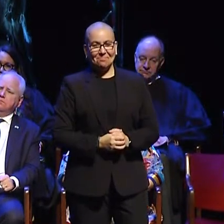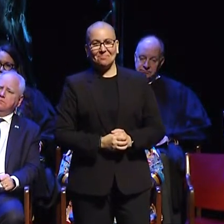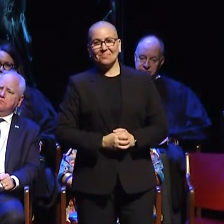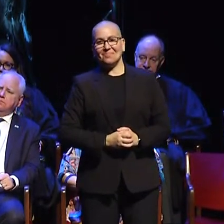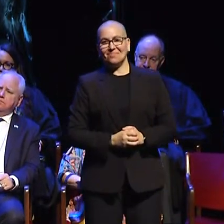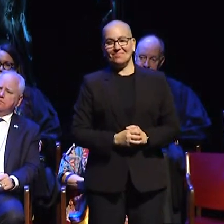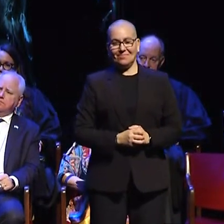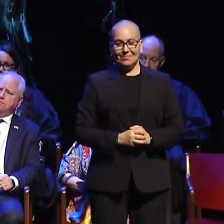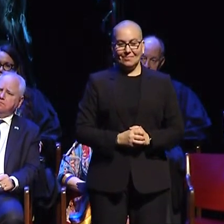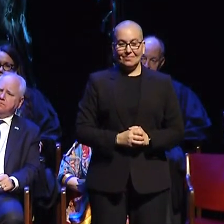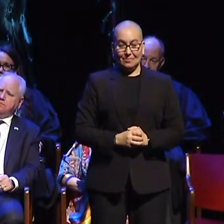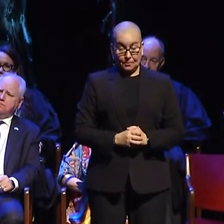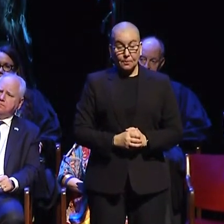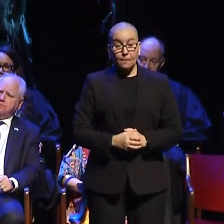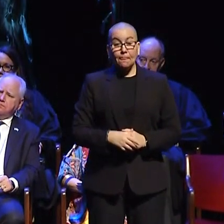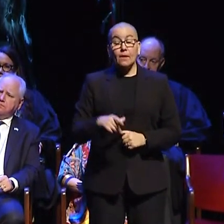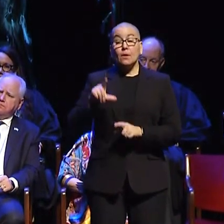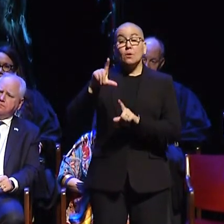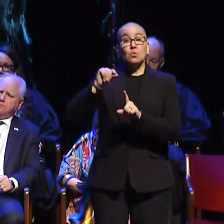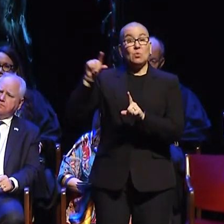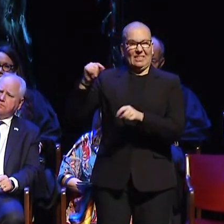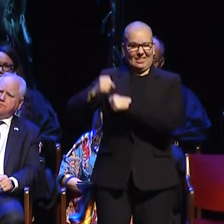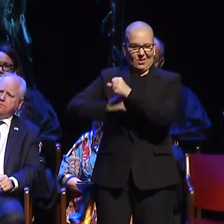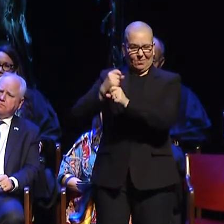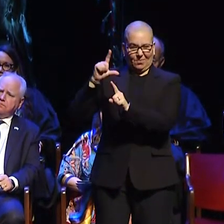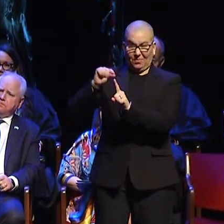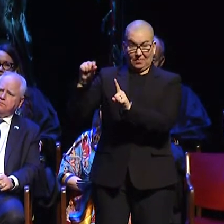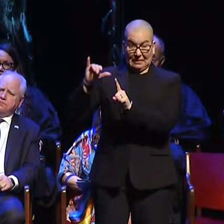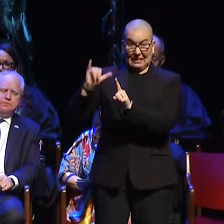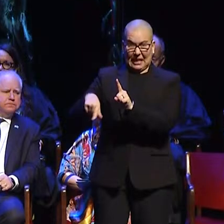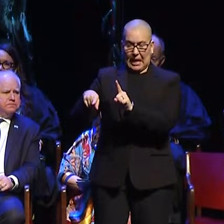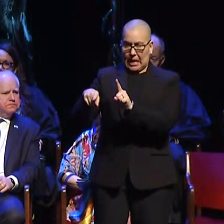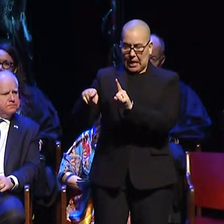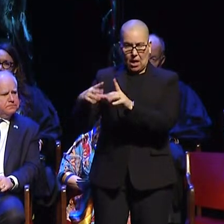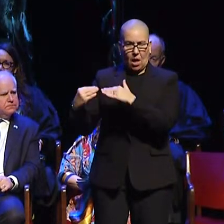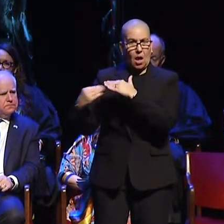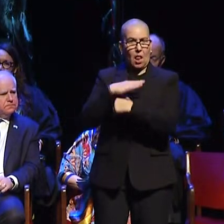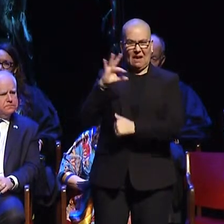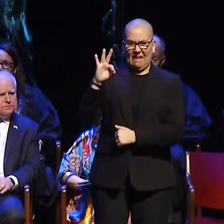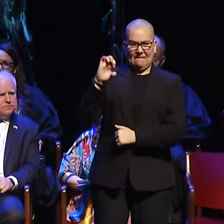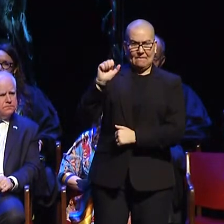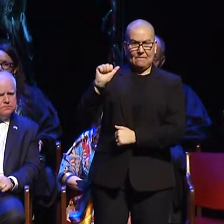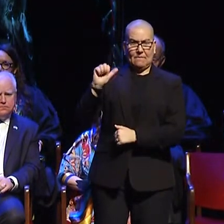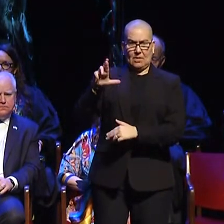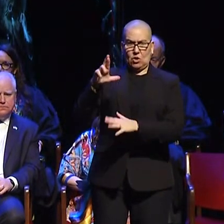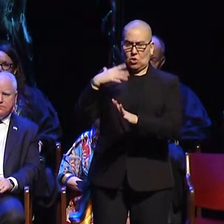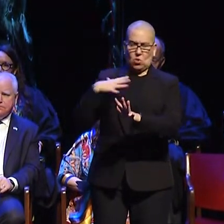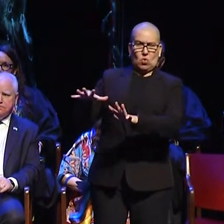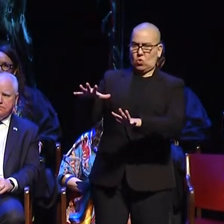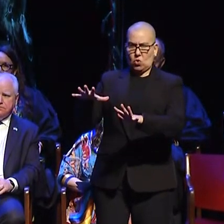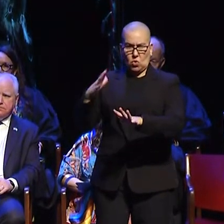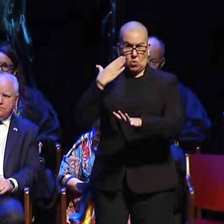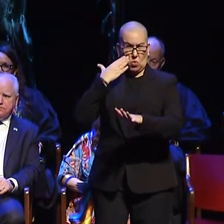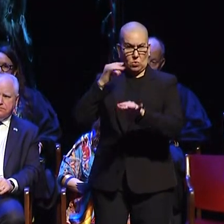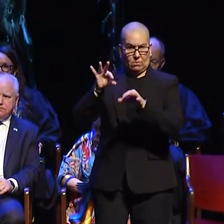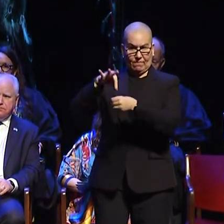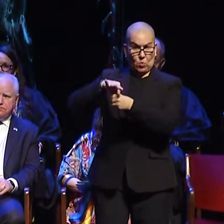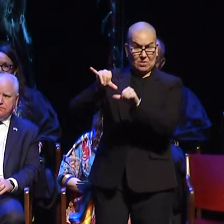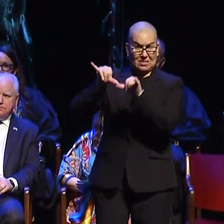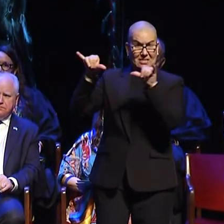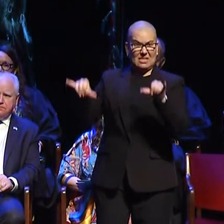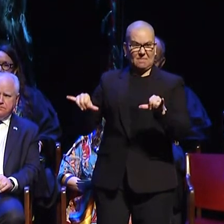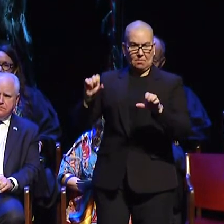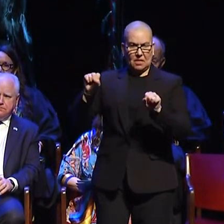In 2020, we faced fear and uncertainty in our election system. We faced the possibility of conflict and